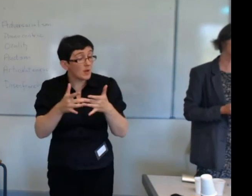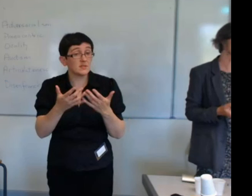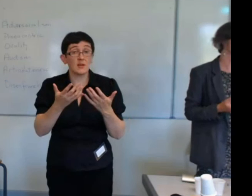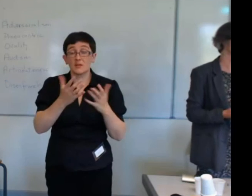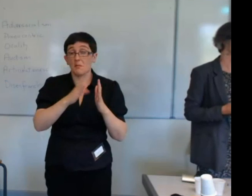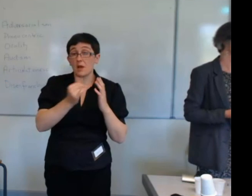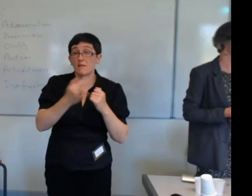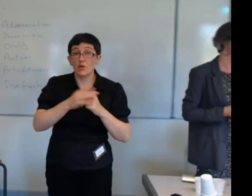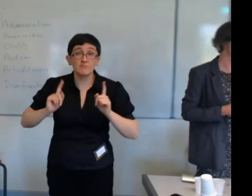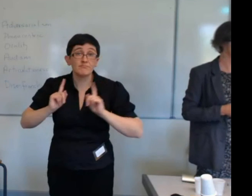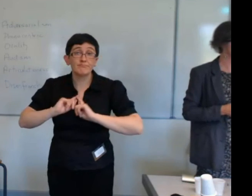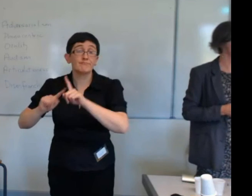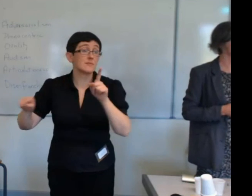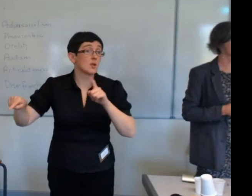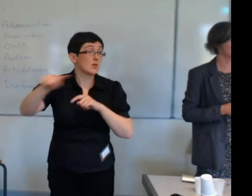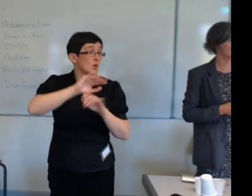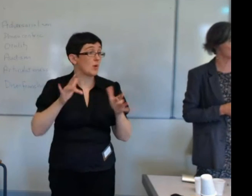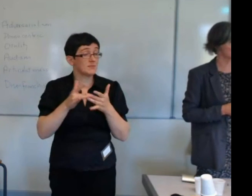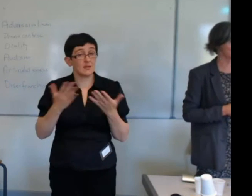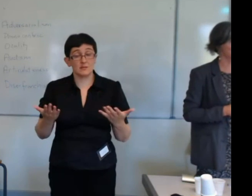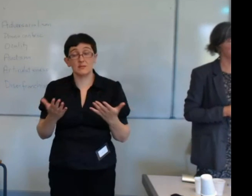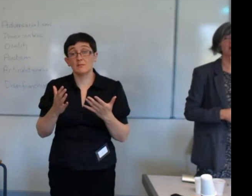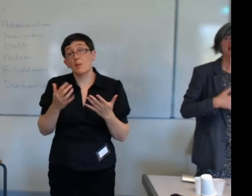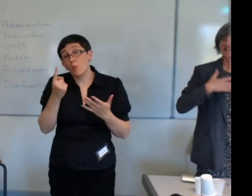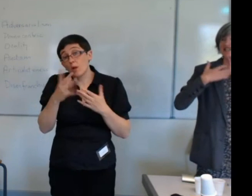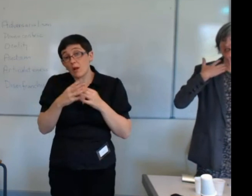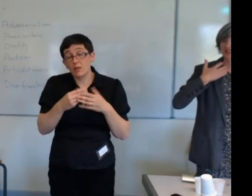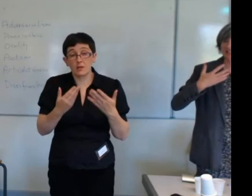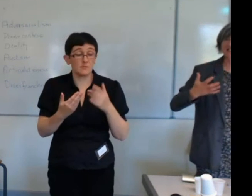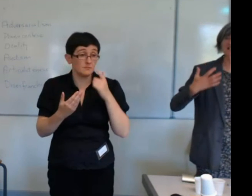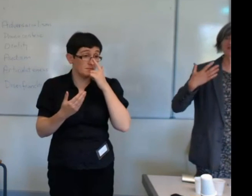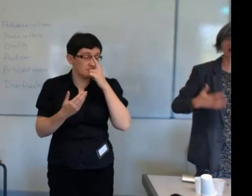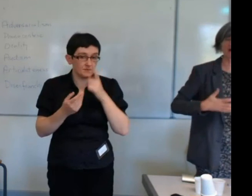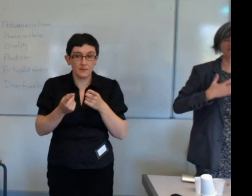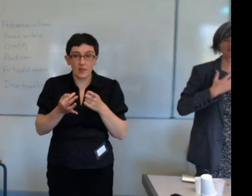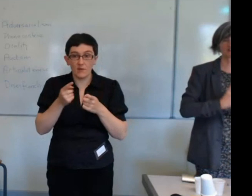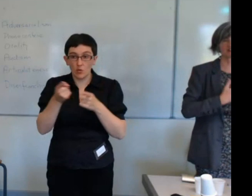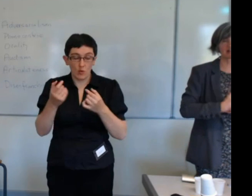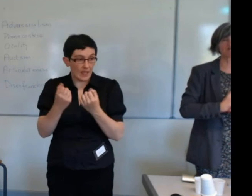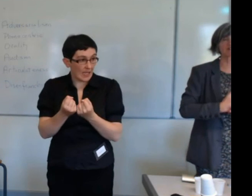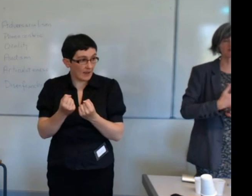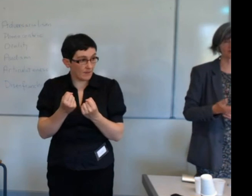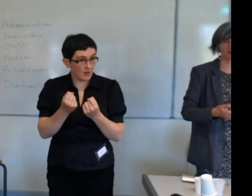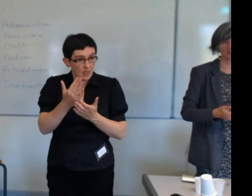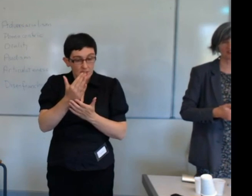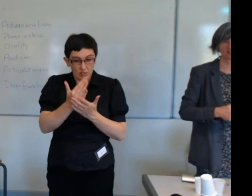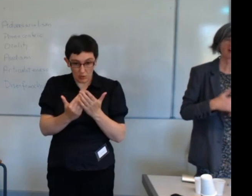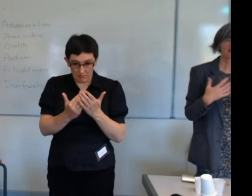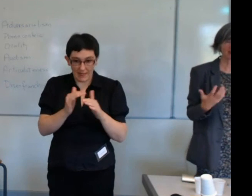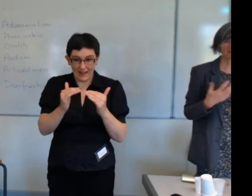of different websites, to at least, maybe that's one thing, is that at least if you have certain levels of information that are